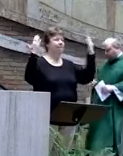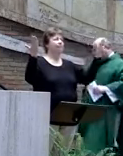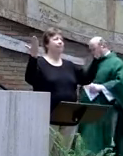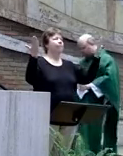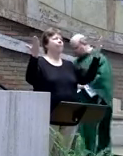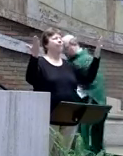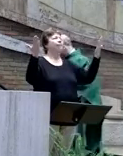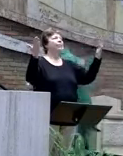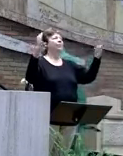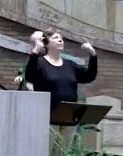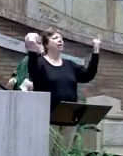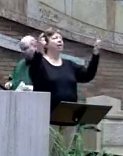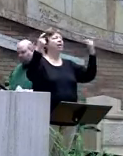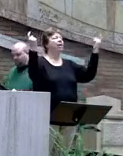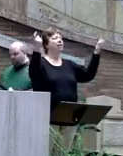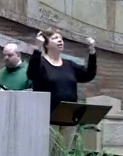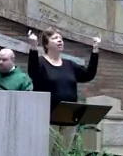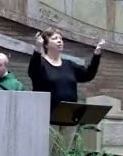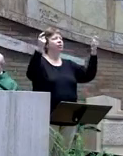Alleluia,